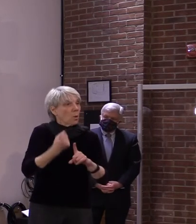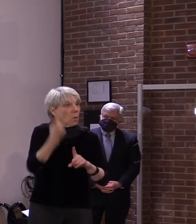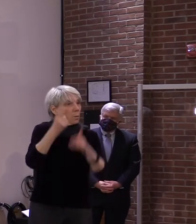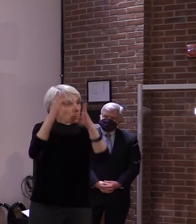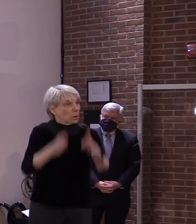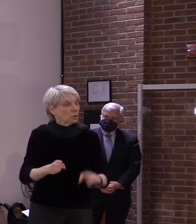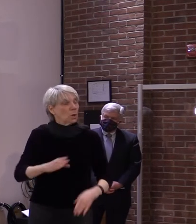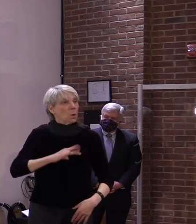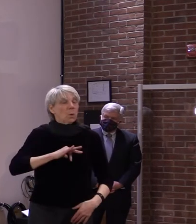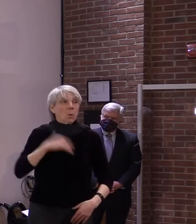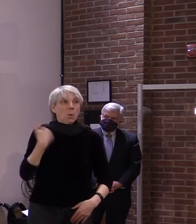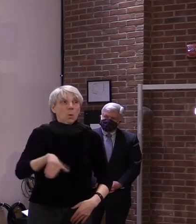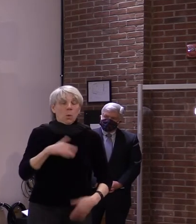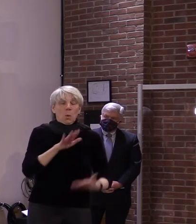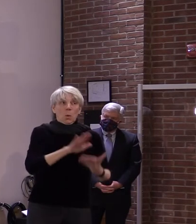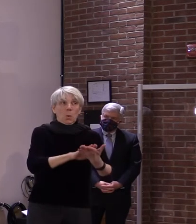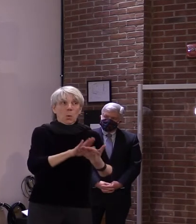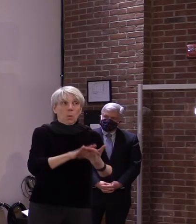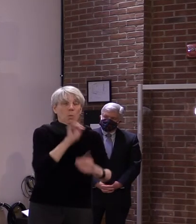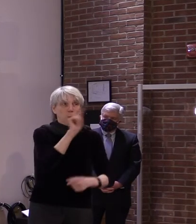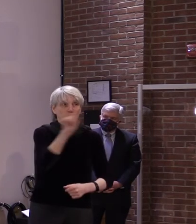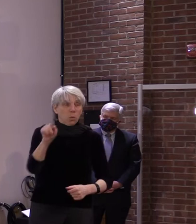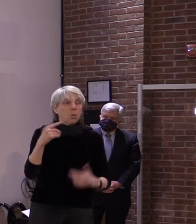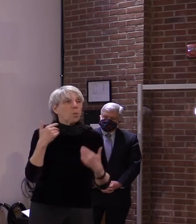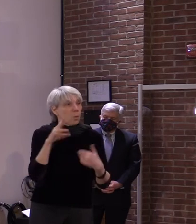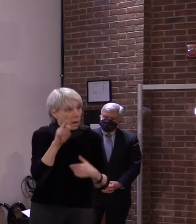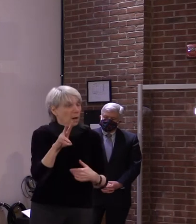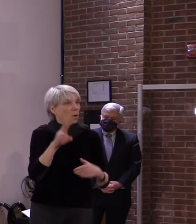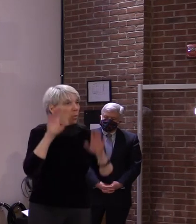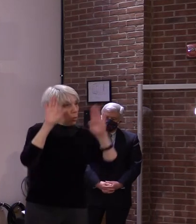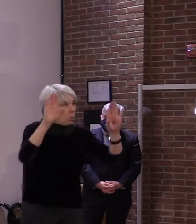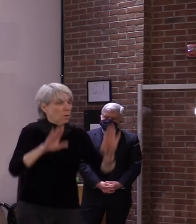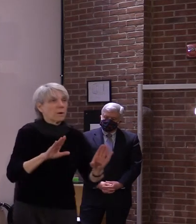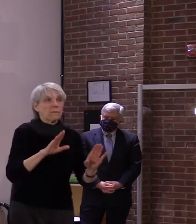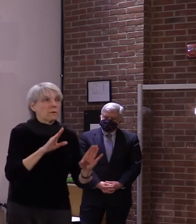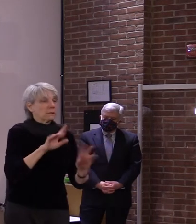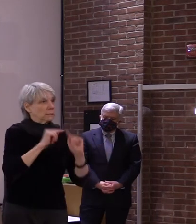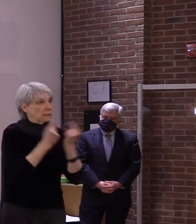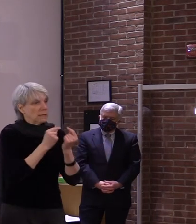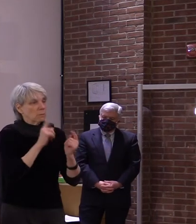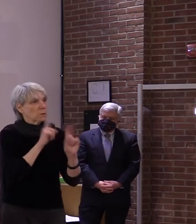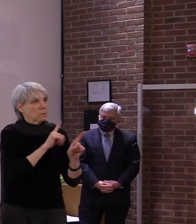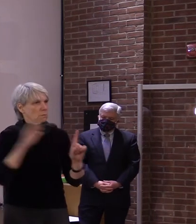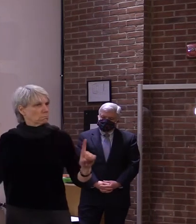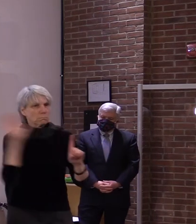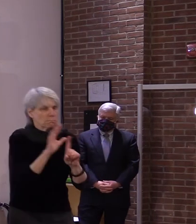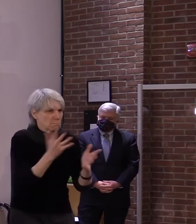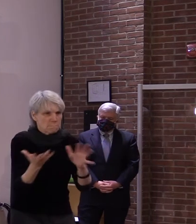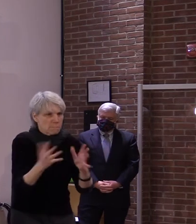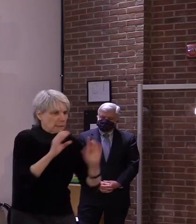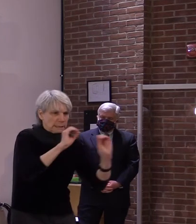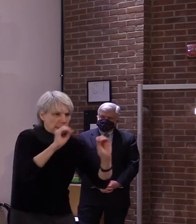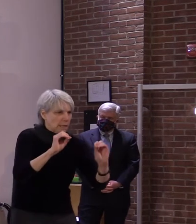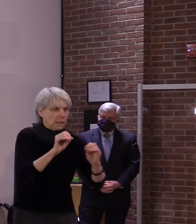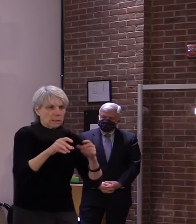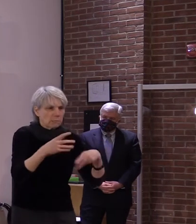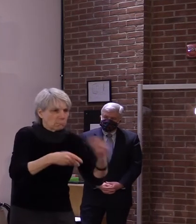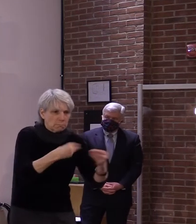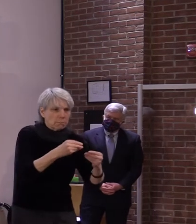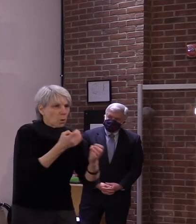our healthcare associated outbreak prevention and response teams that do work 24